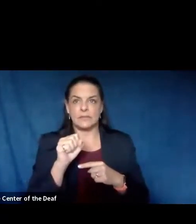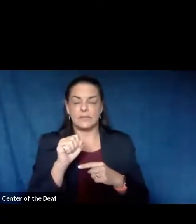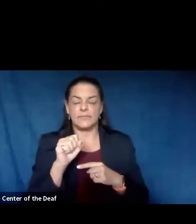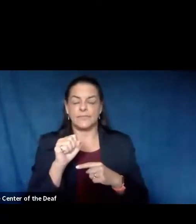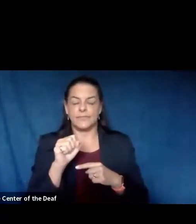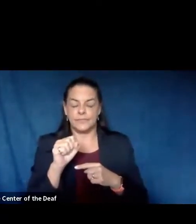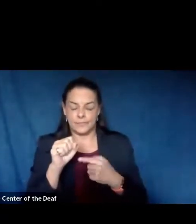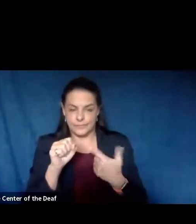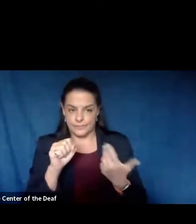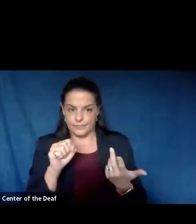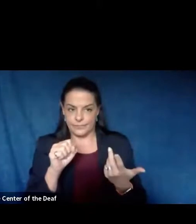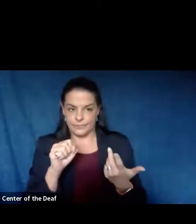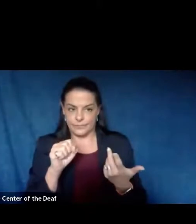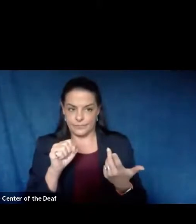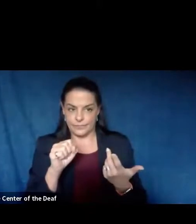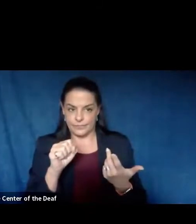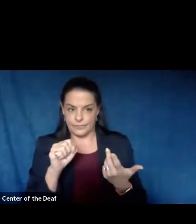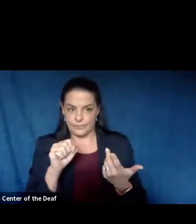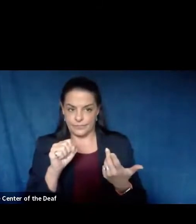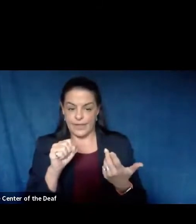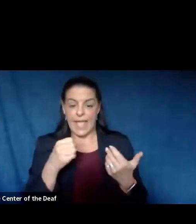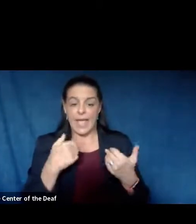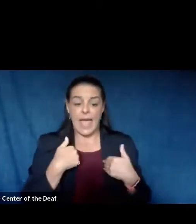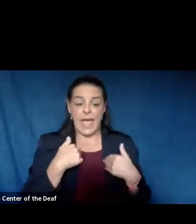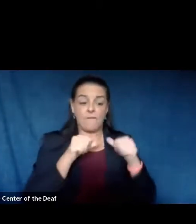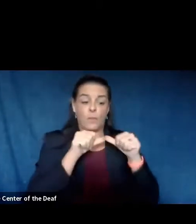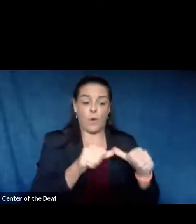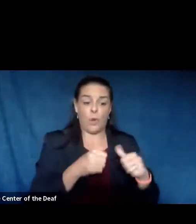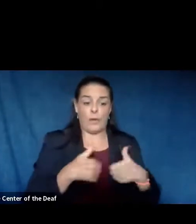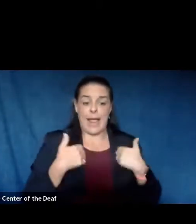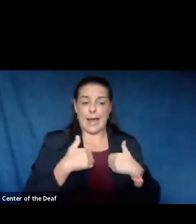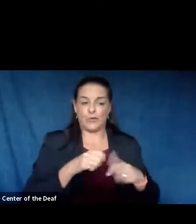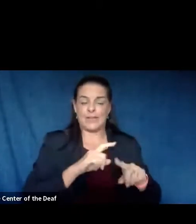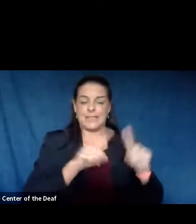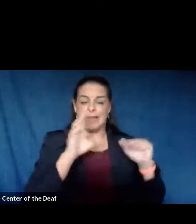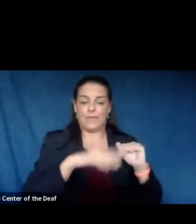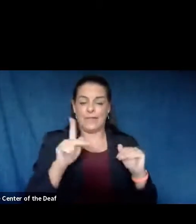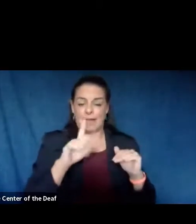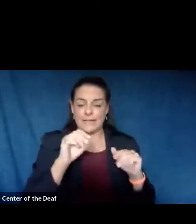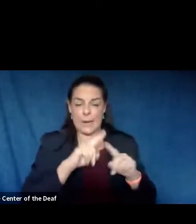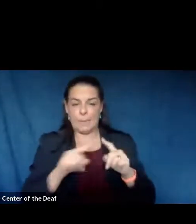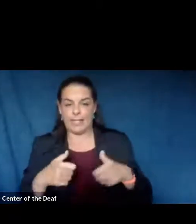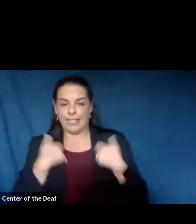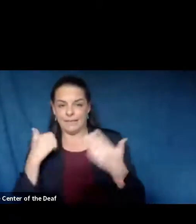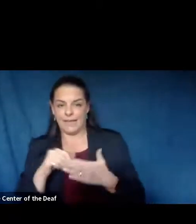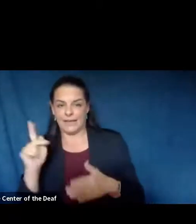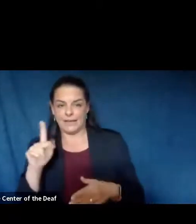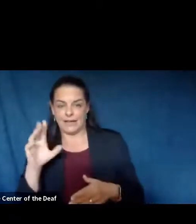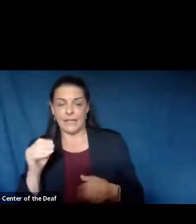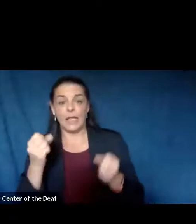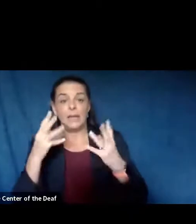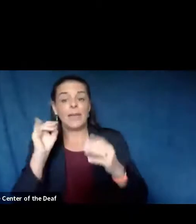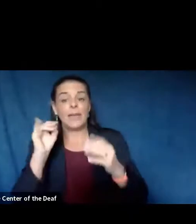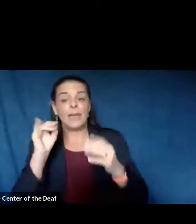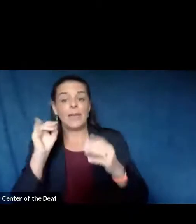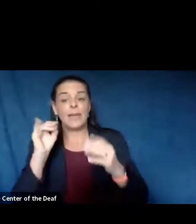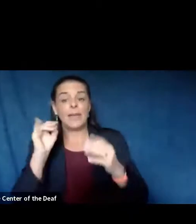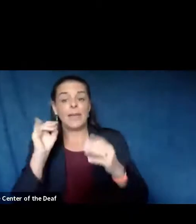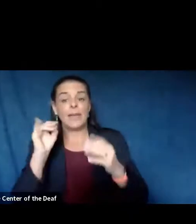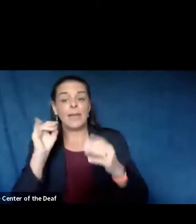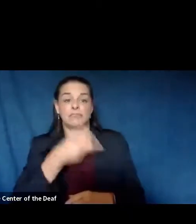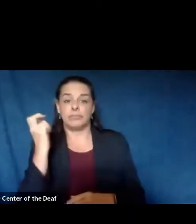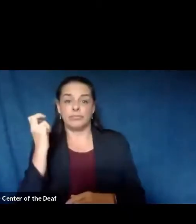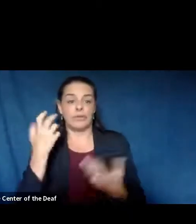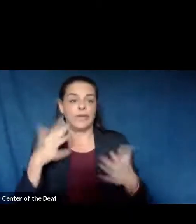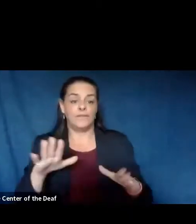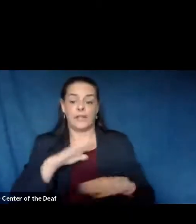were, like we said, living in Knox County but had a different address. Many of those cases had been pulled out. They had met their